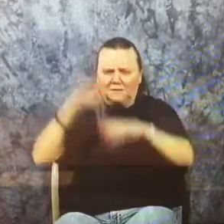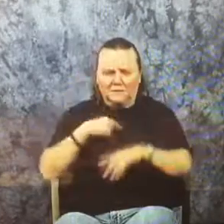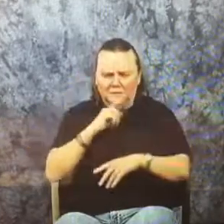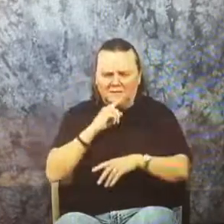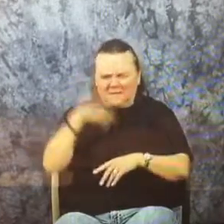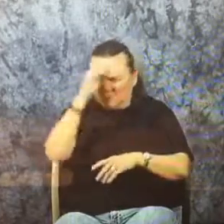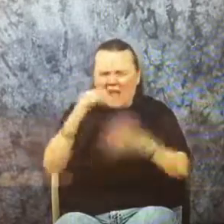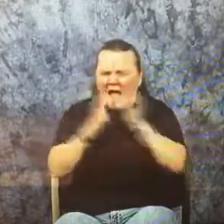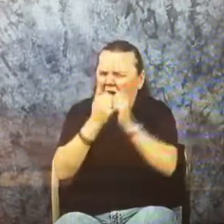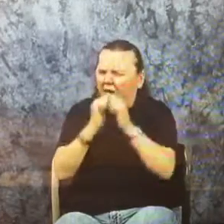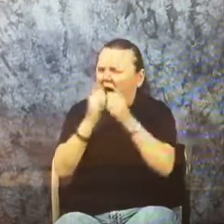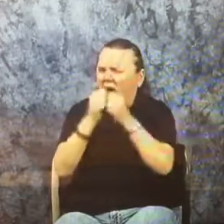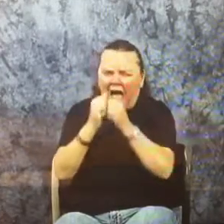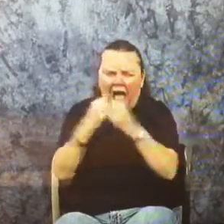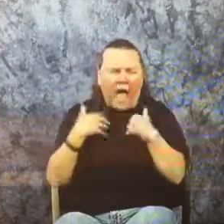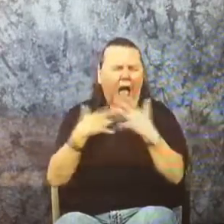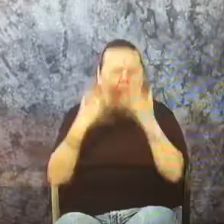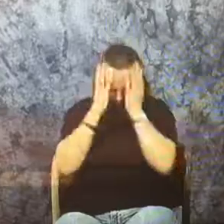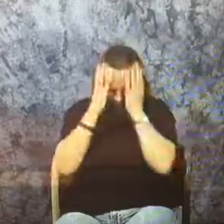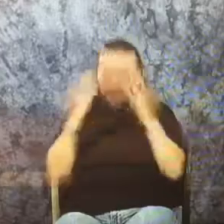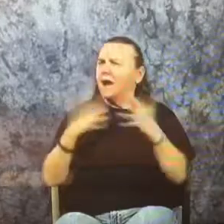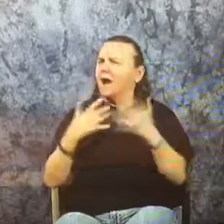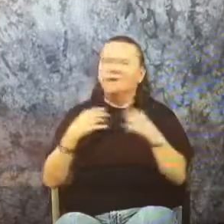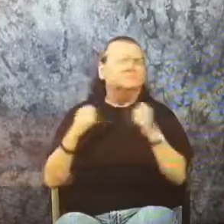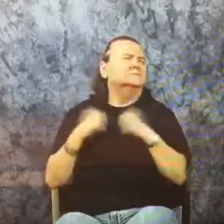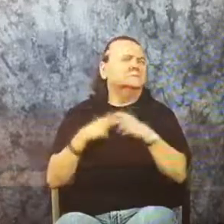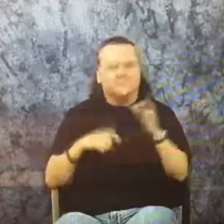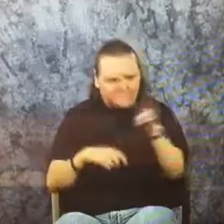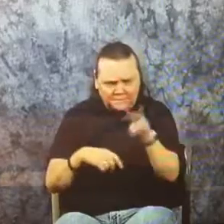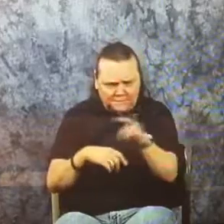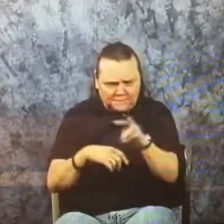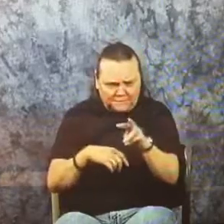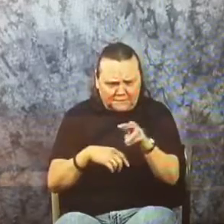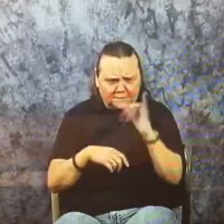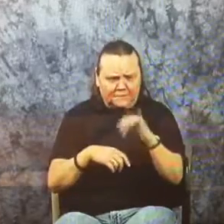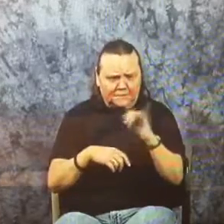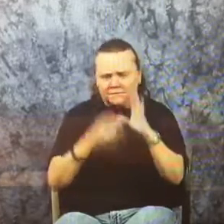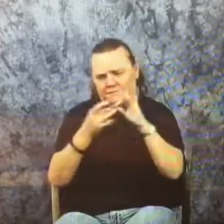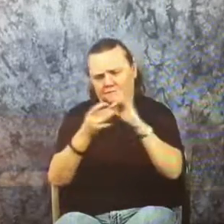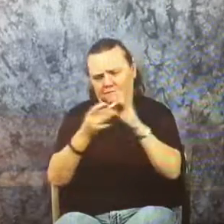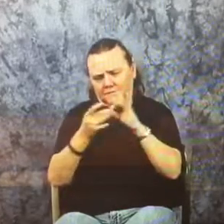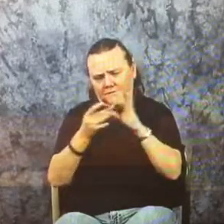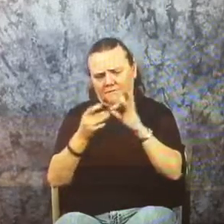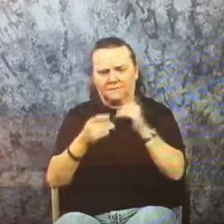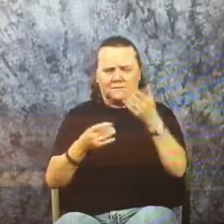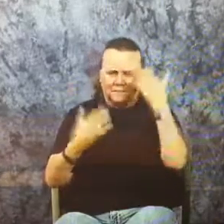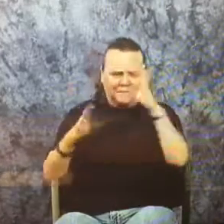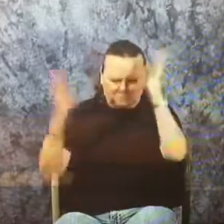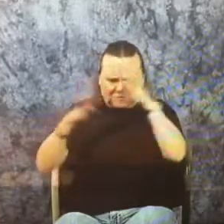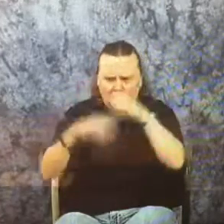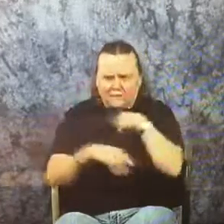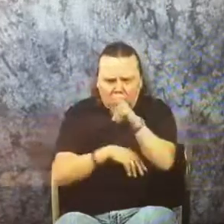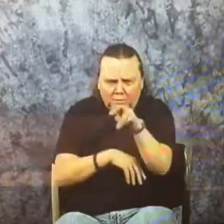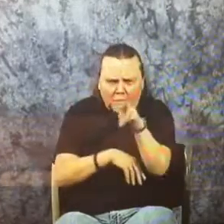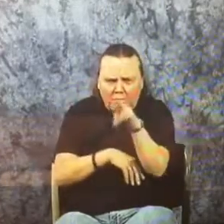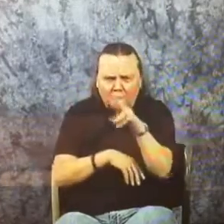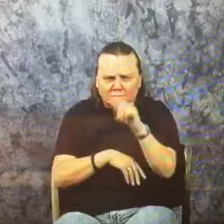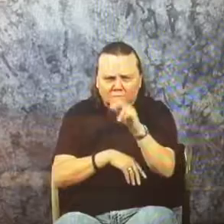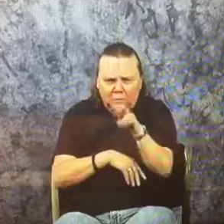HAJK, I think it was hijacking. I was so scared. And I kept I was reading all these